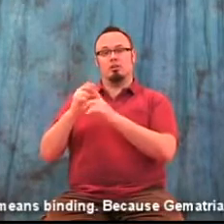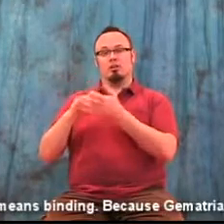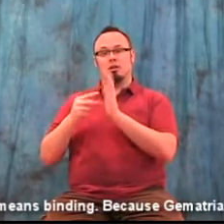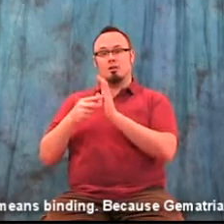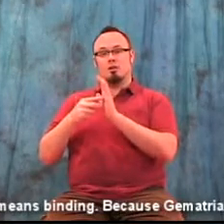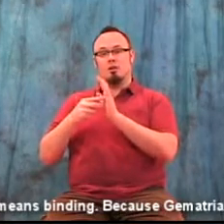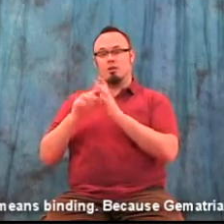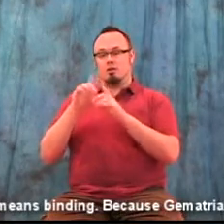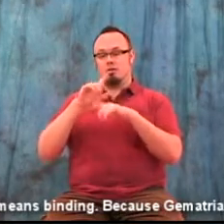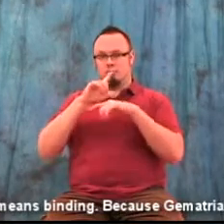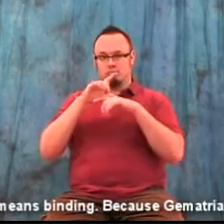means binding.